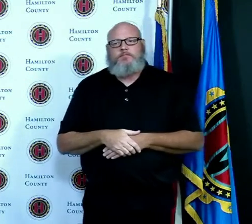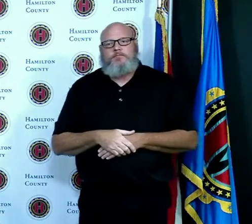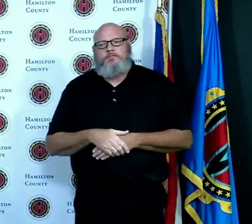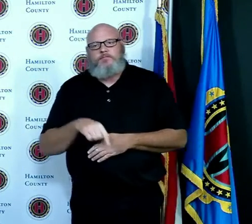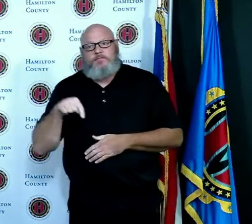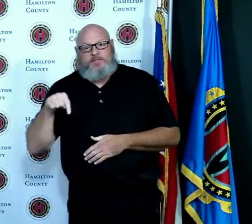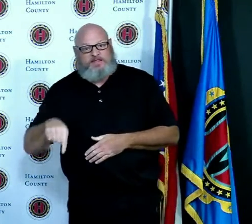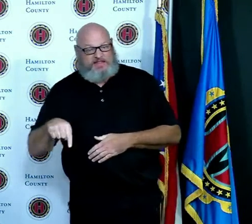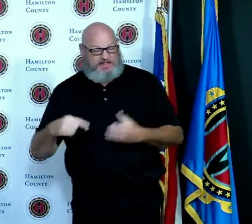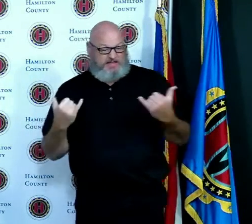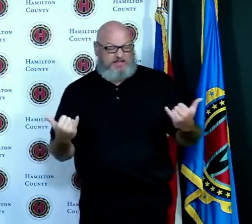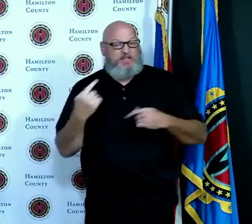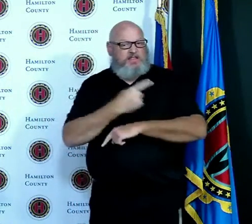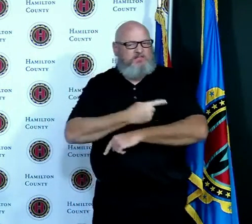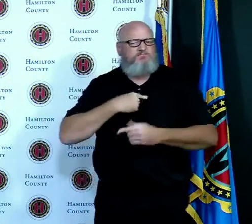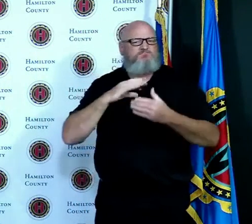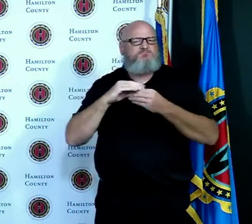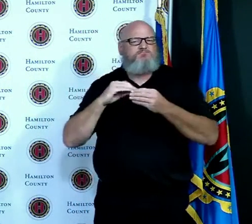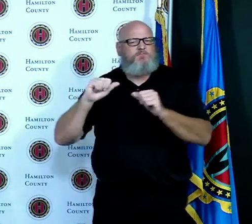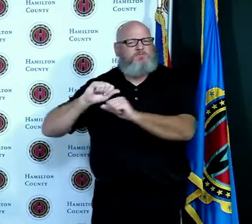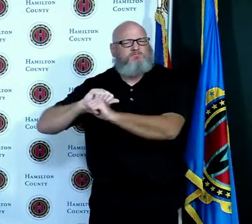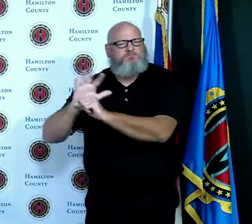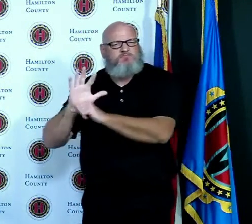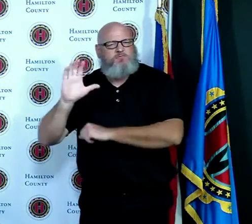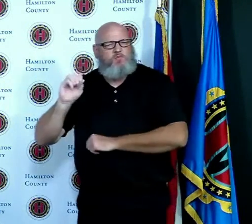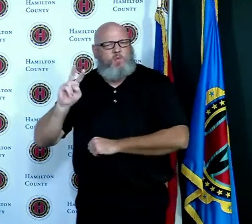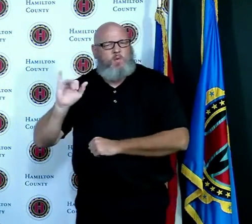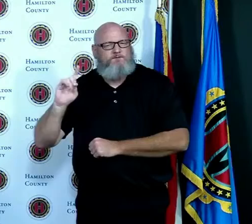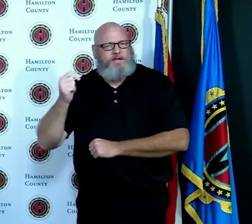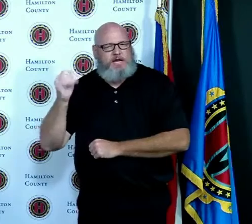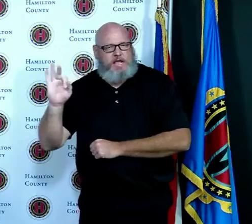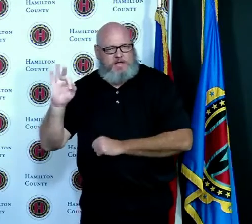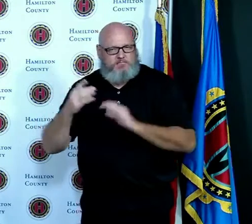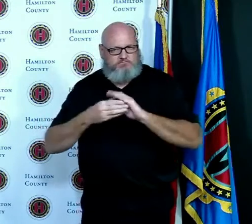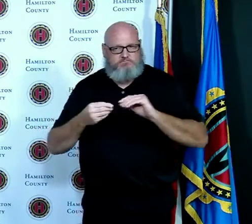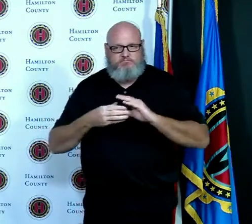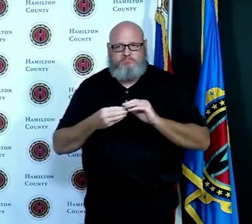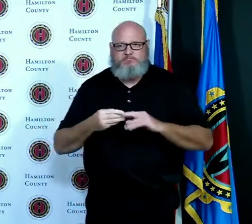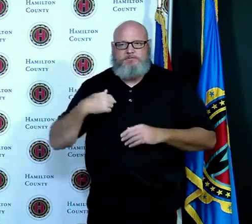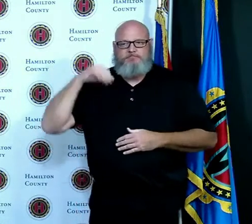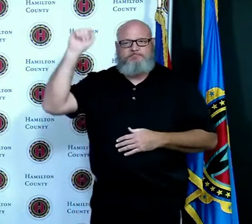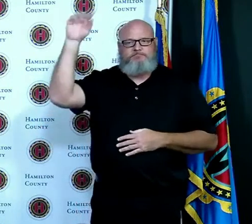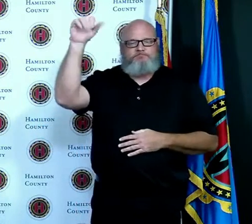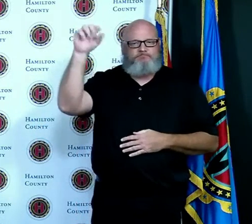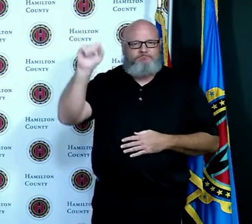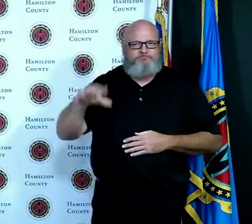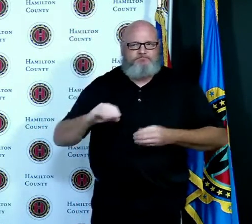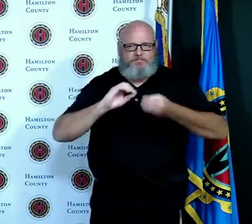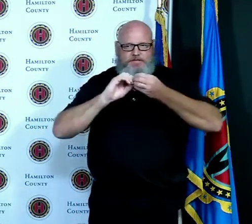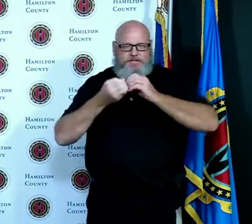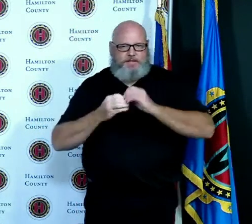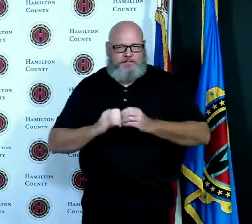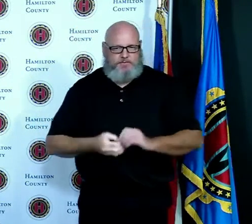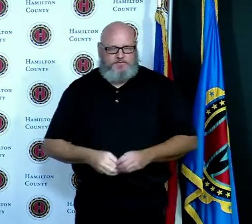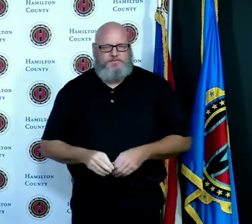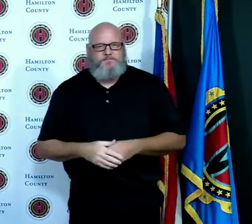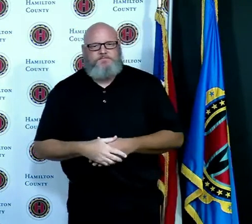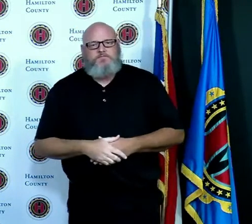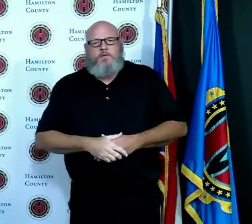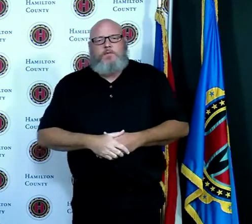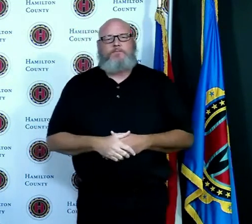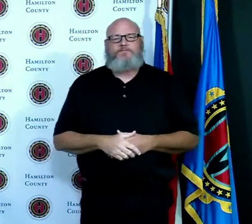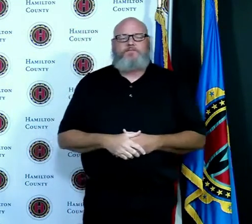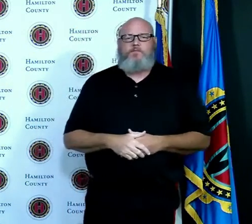talk about the increasing numbers here in Hamilton County, including the death toll. And as we